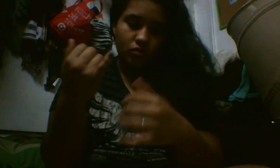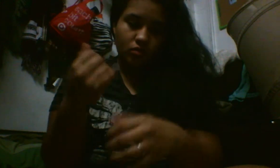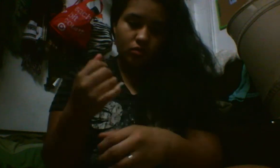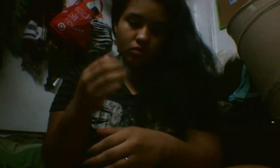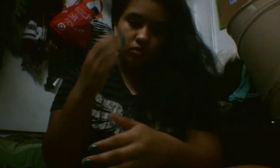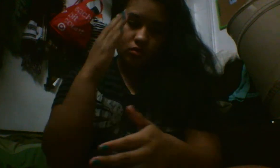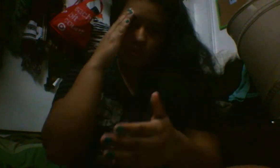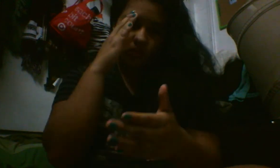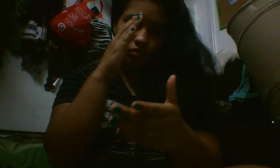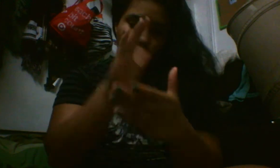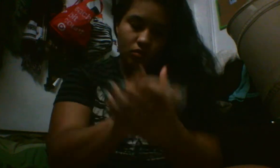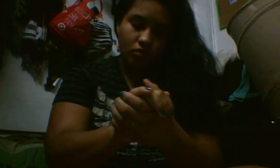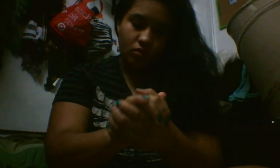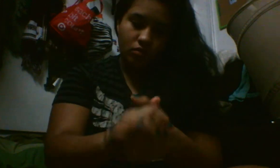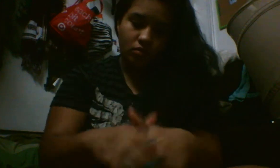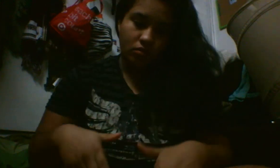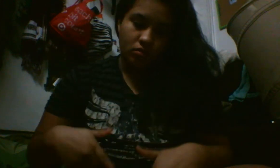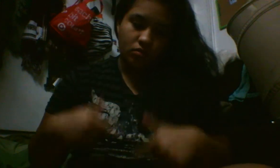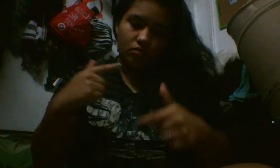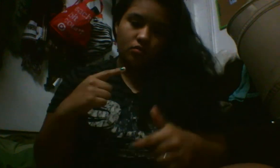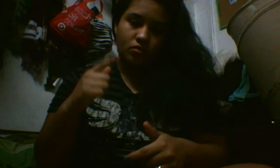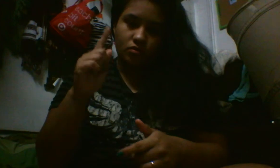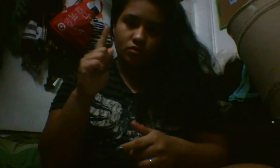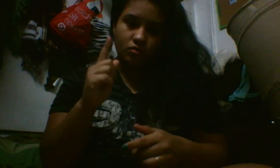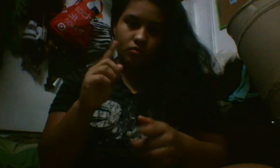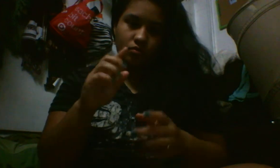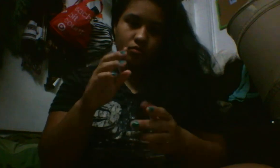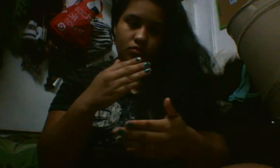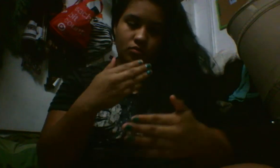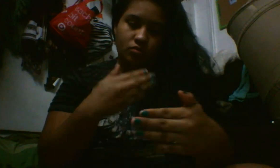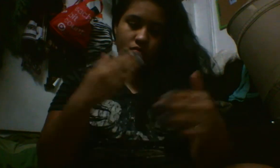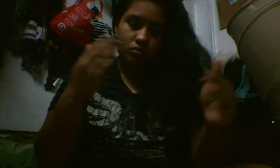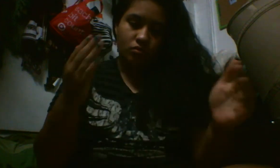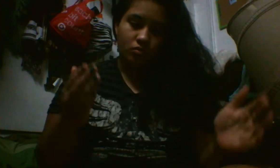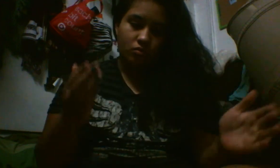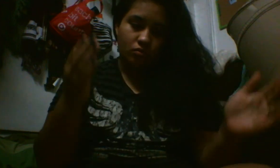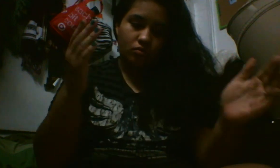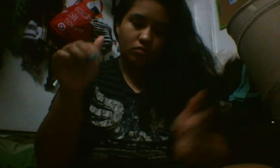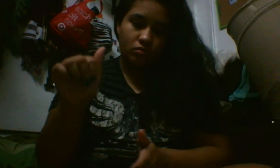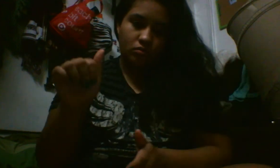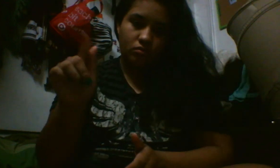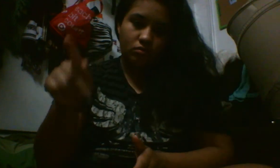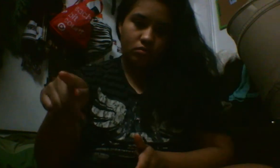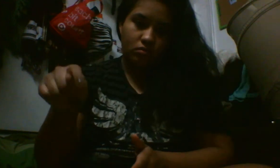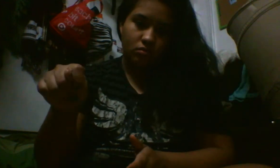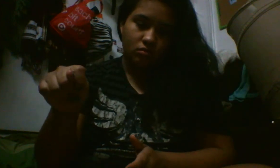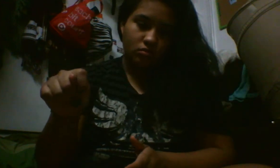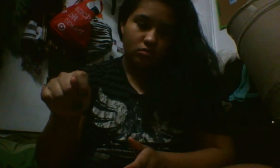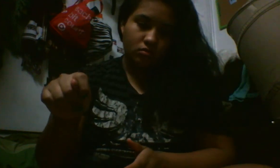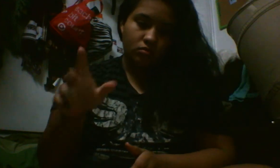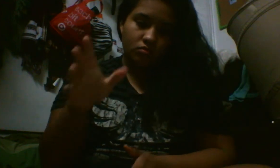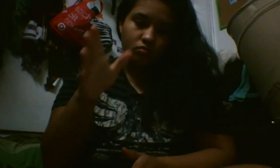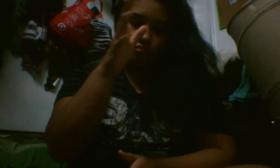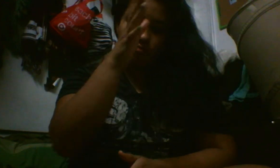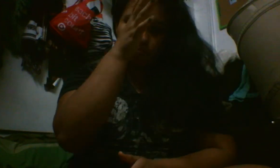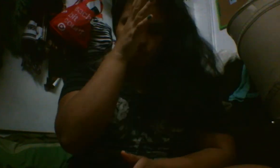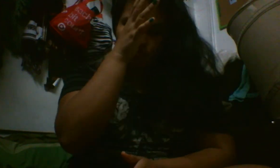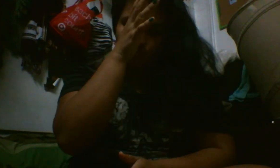She knows it, she's a brand new bride in her one bedroom apartment, and